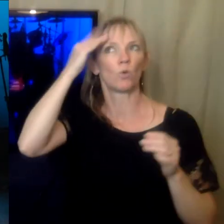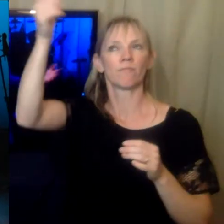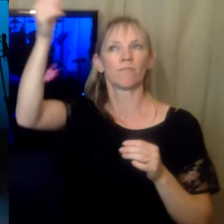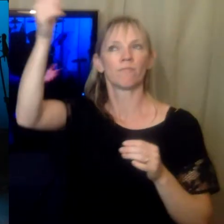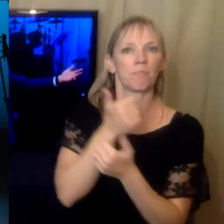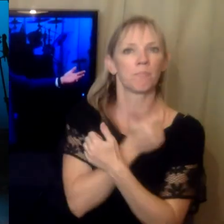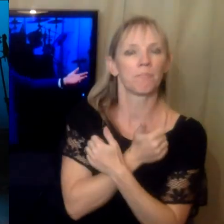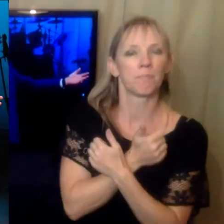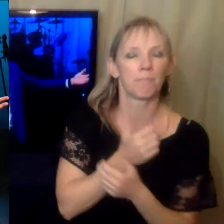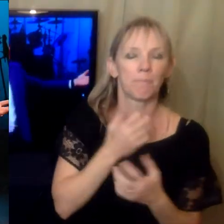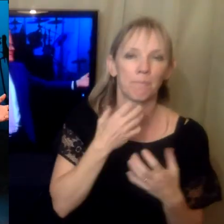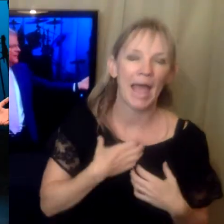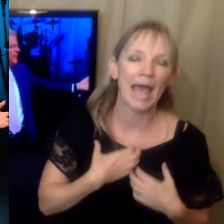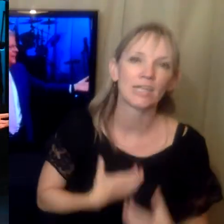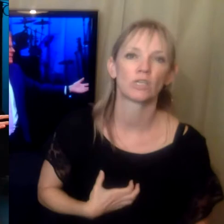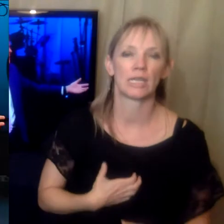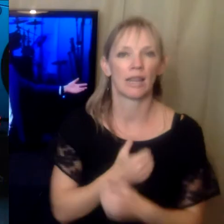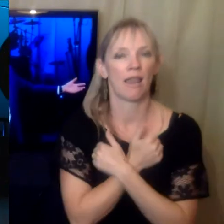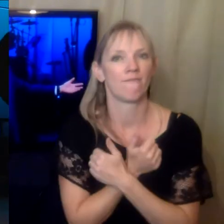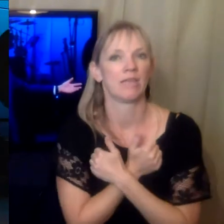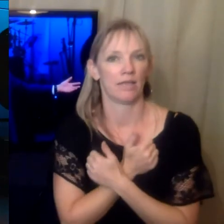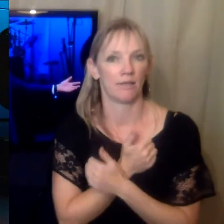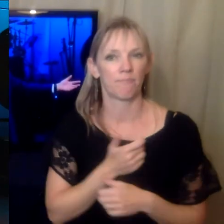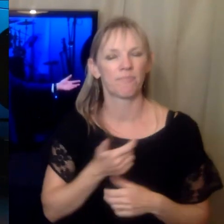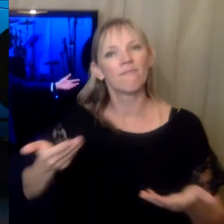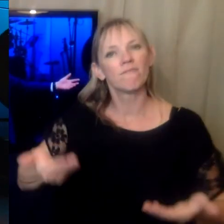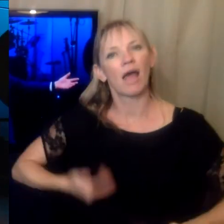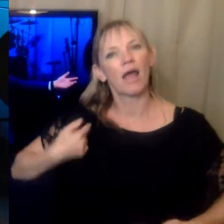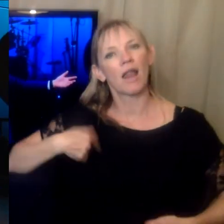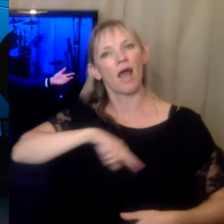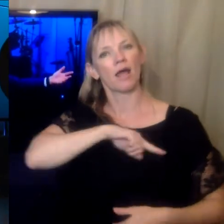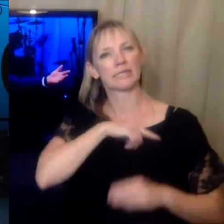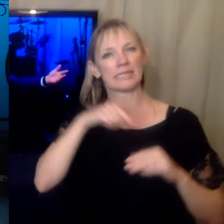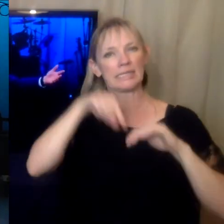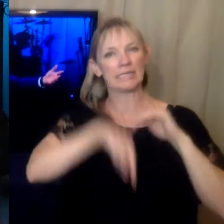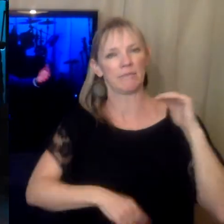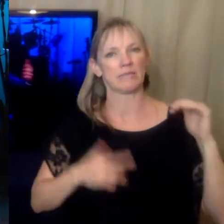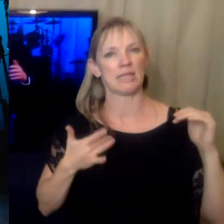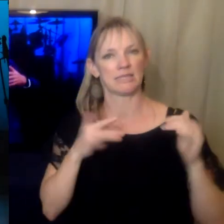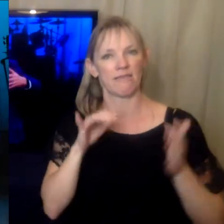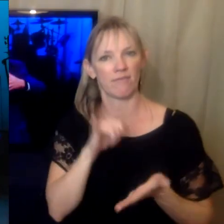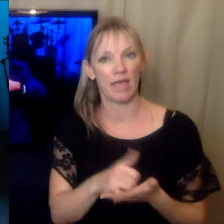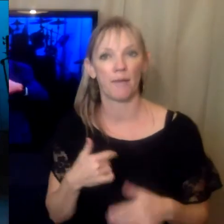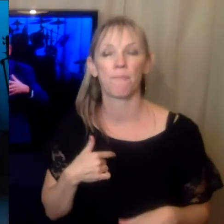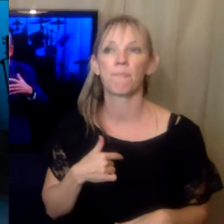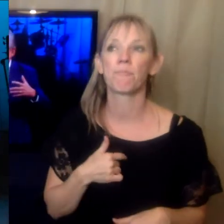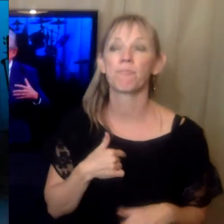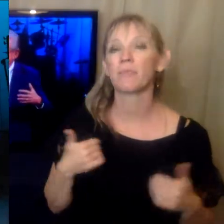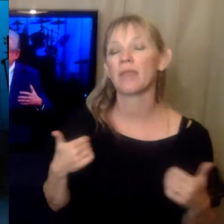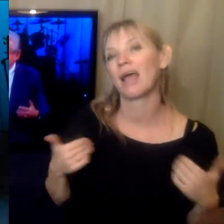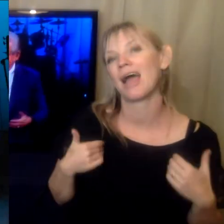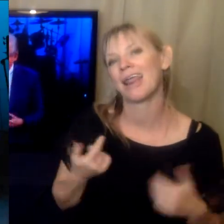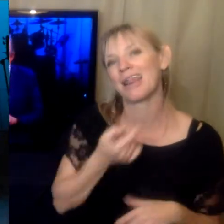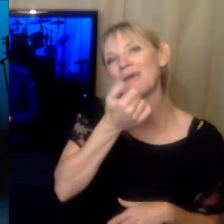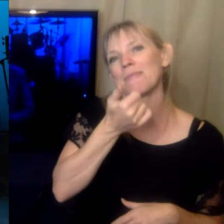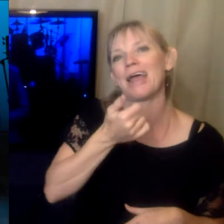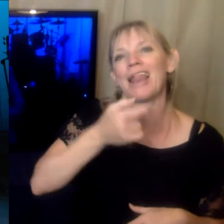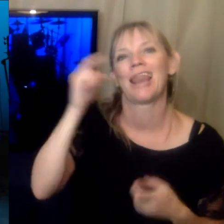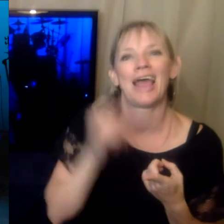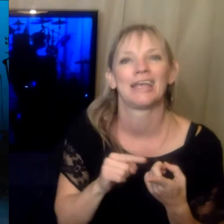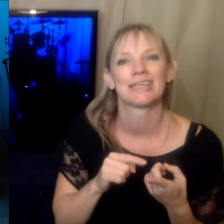I invite us into a deeper sense of that. As I've had a little less to do in